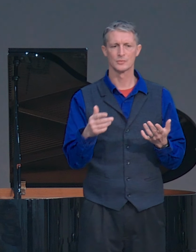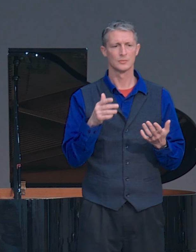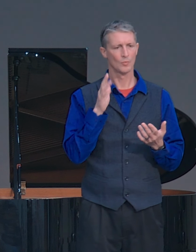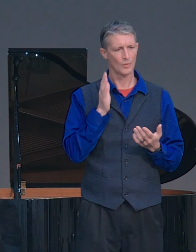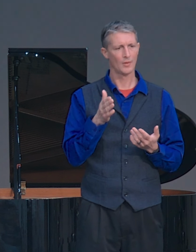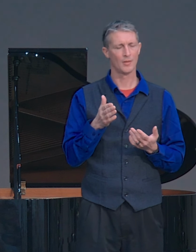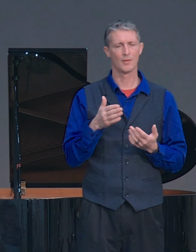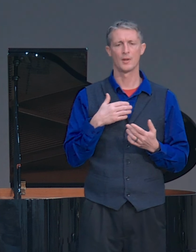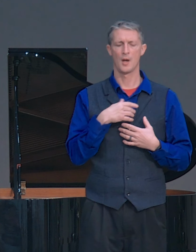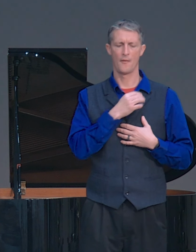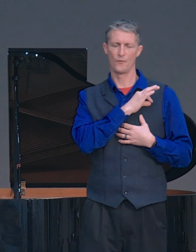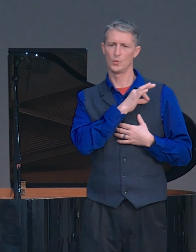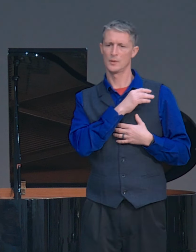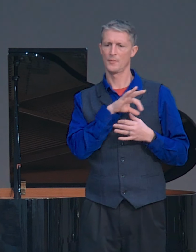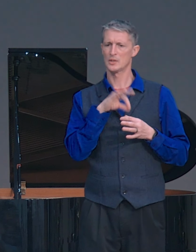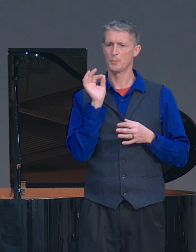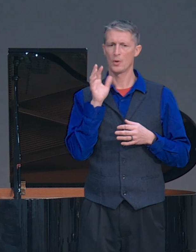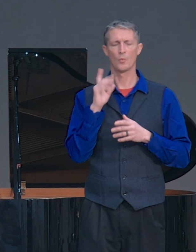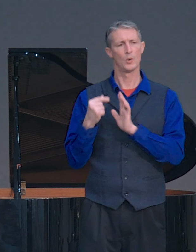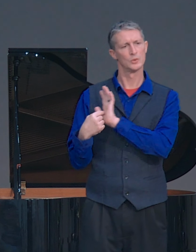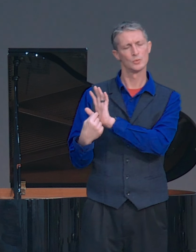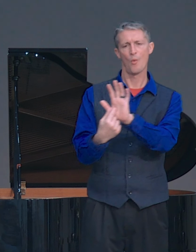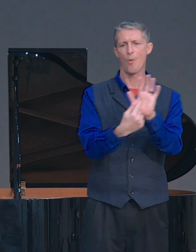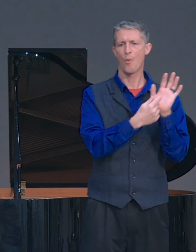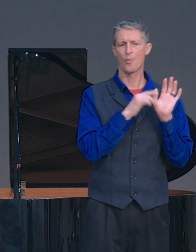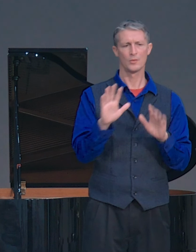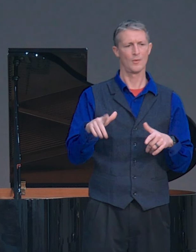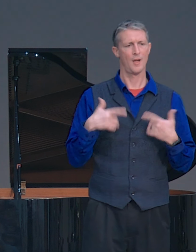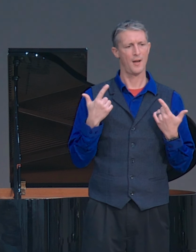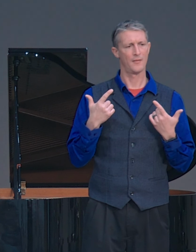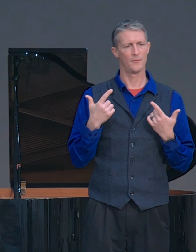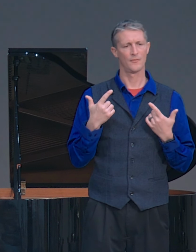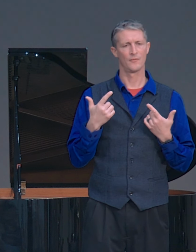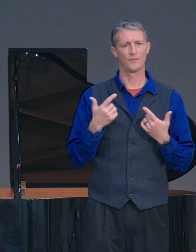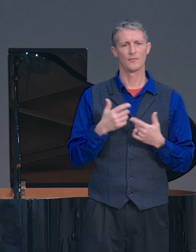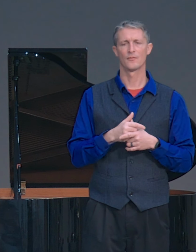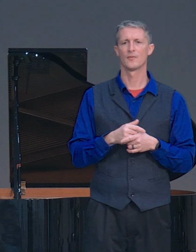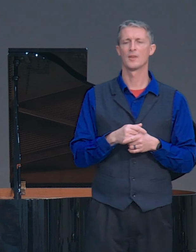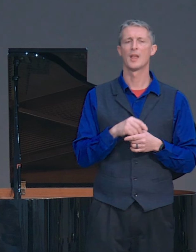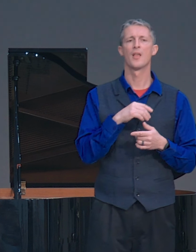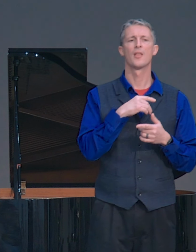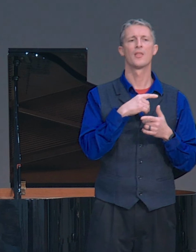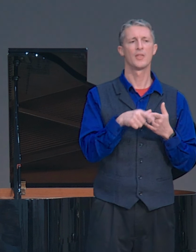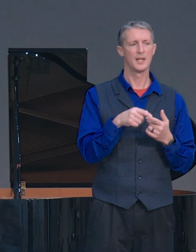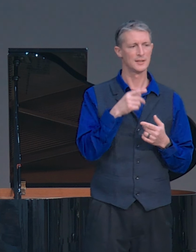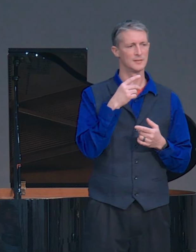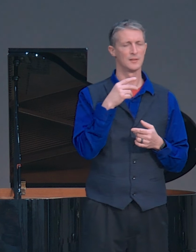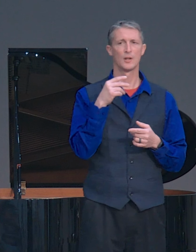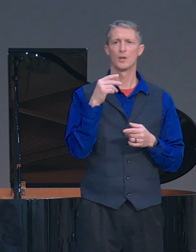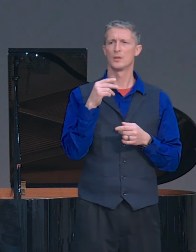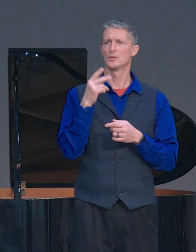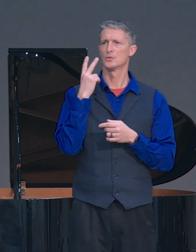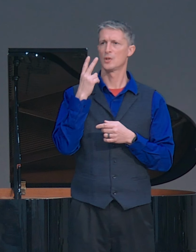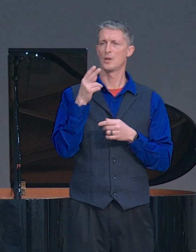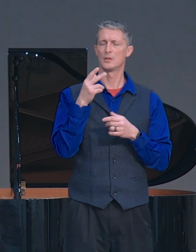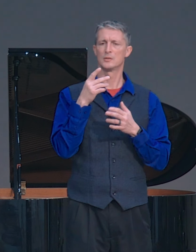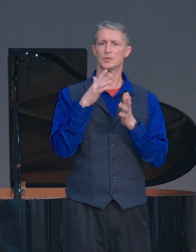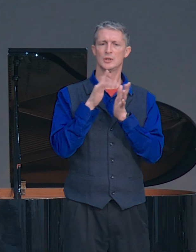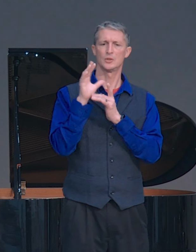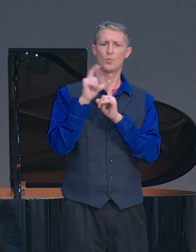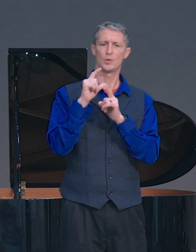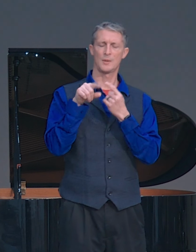to shine everywhere in your life. And that's when Jesus' words about others seeing your good deeds and giving glory to your